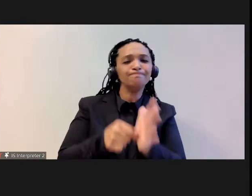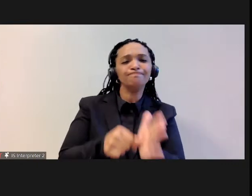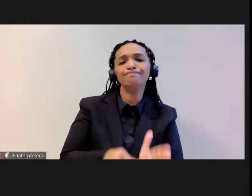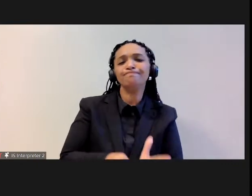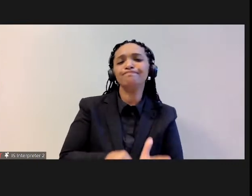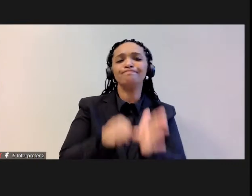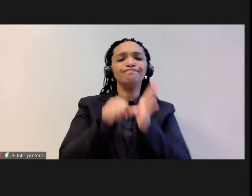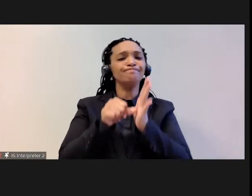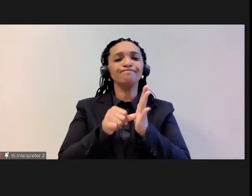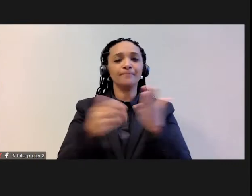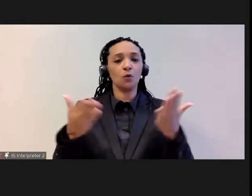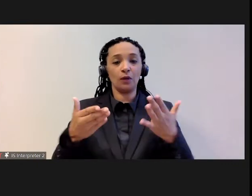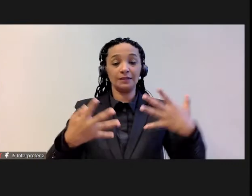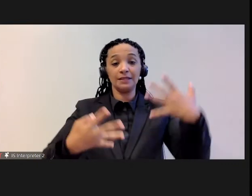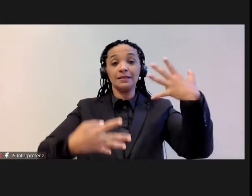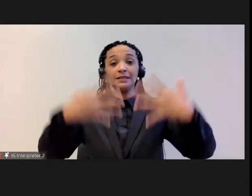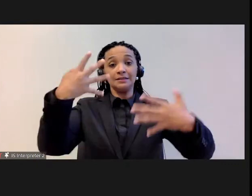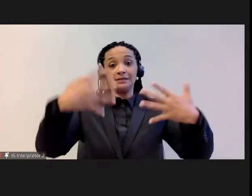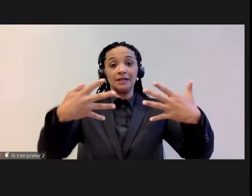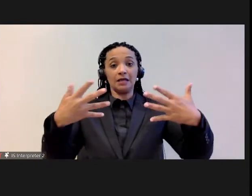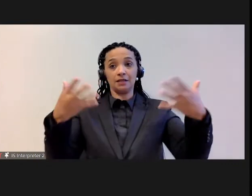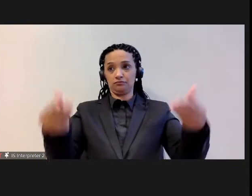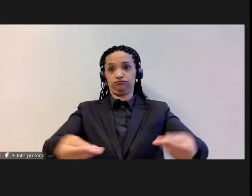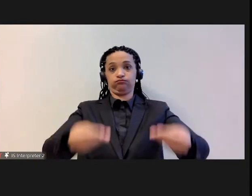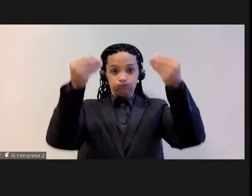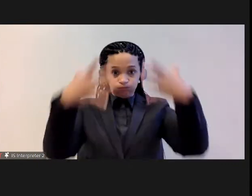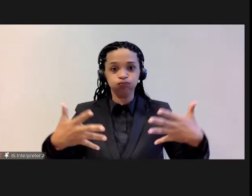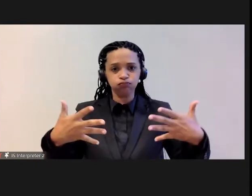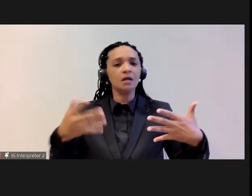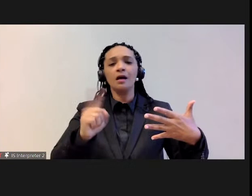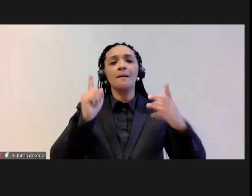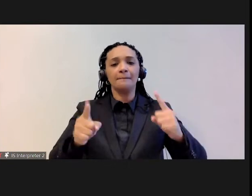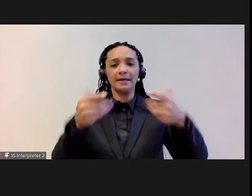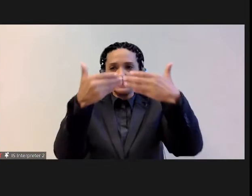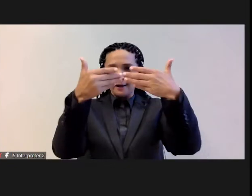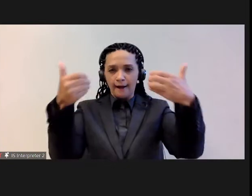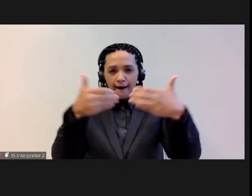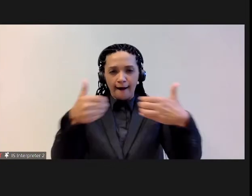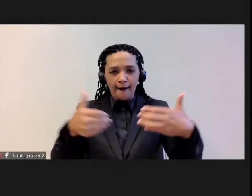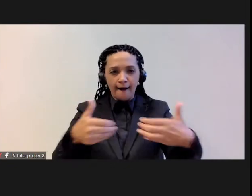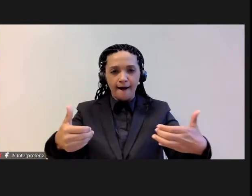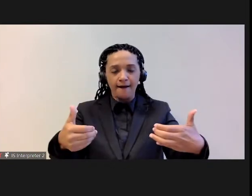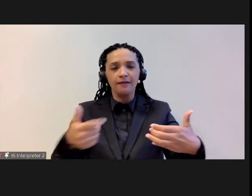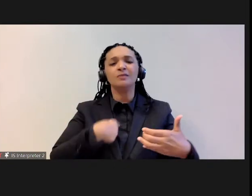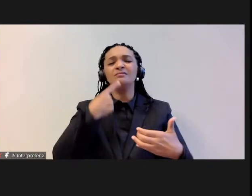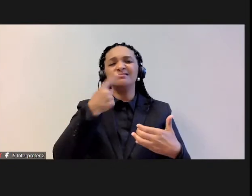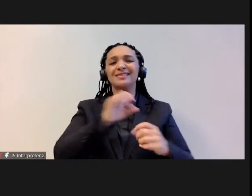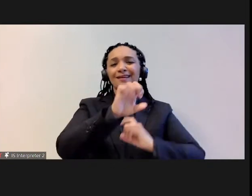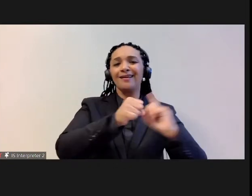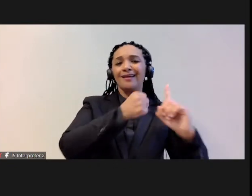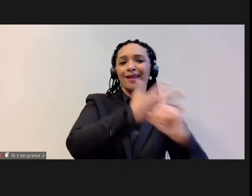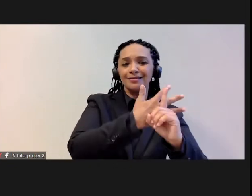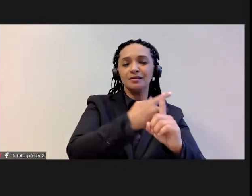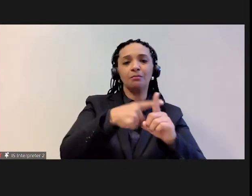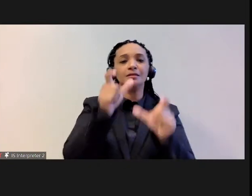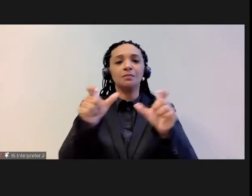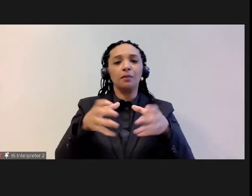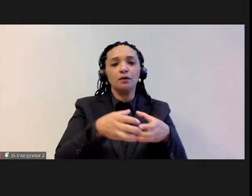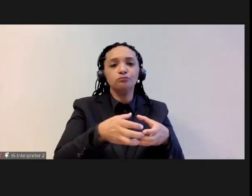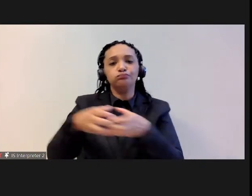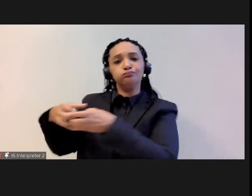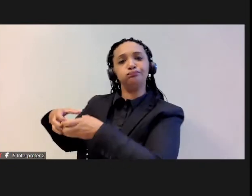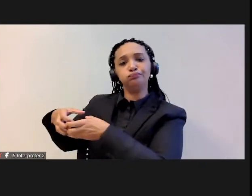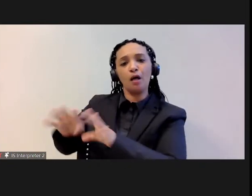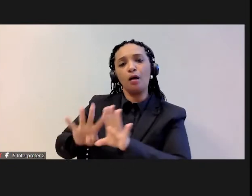because I think when we talk about the SDGs and the leave no one behind issue, without